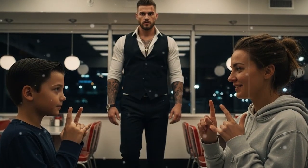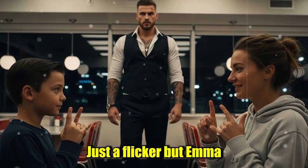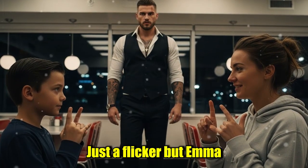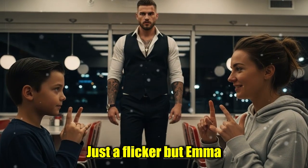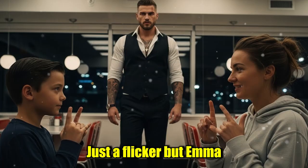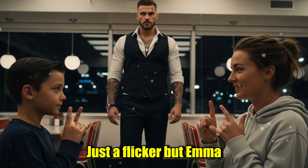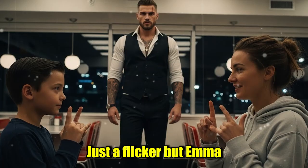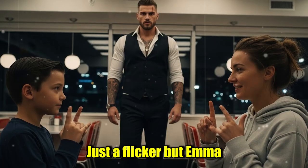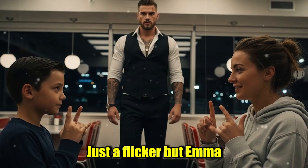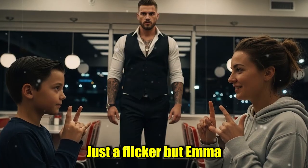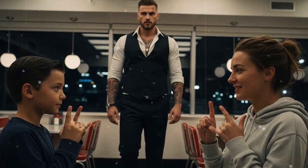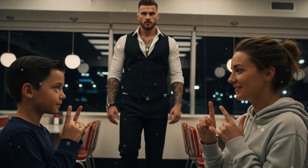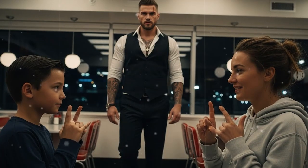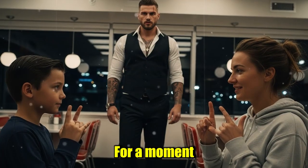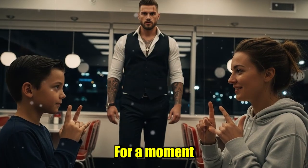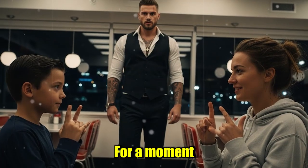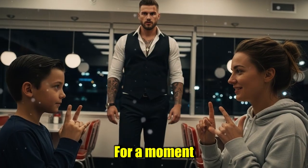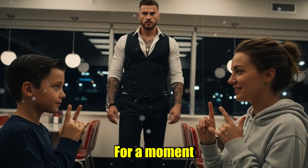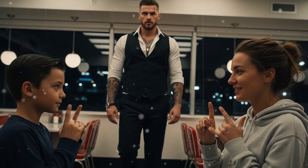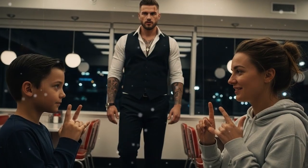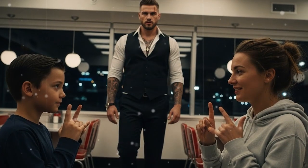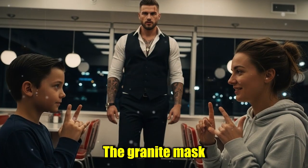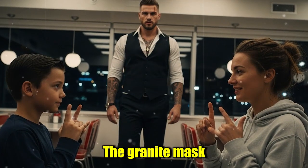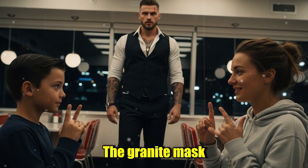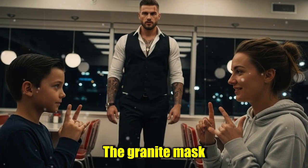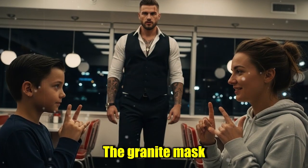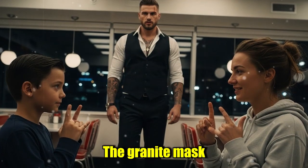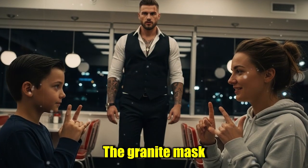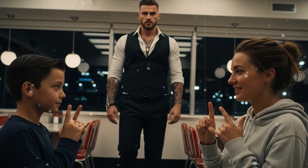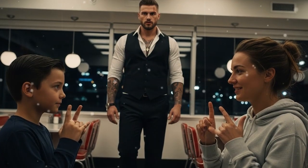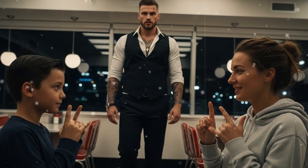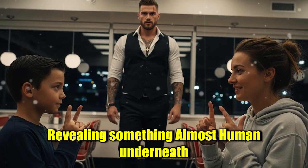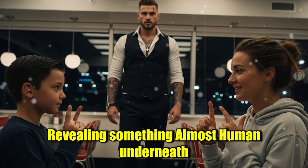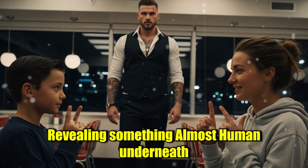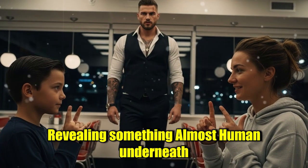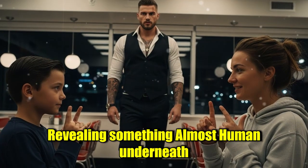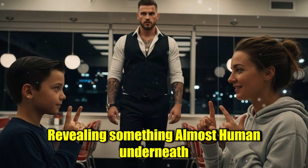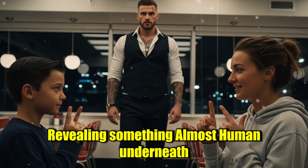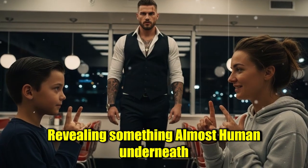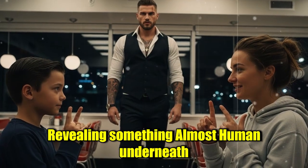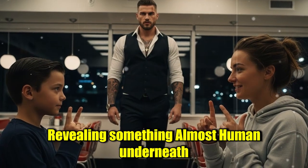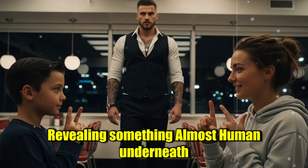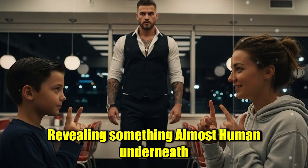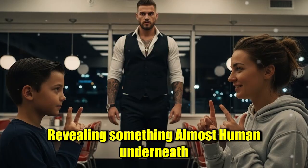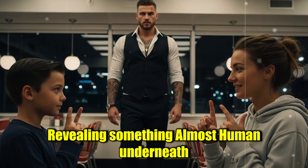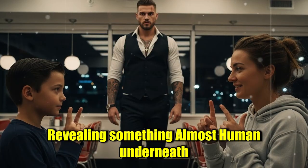Just a flicker, but Emma caught it. For a moment, the granite mask slipped, revealing something almost human